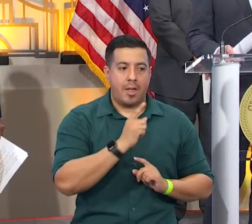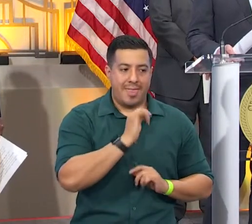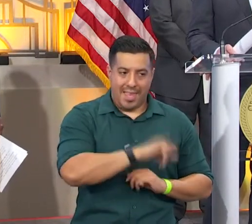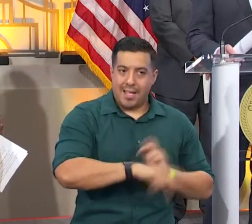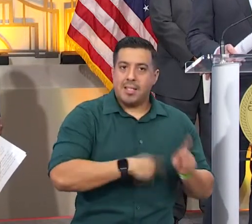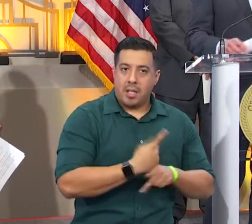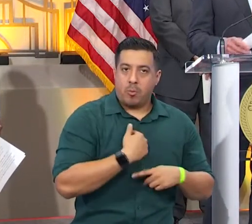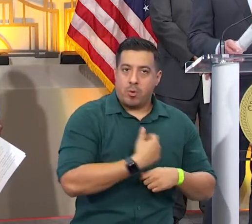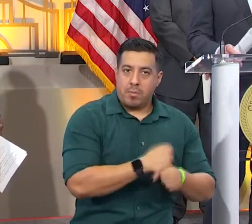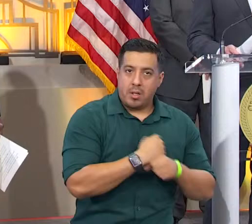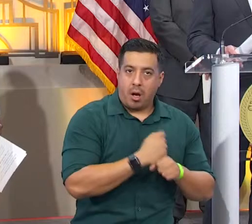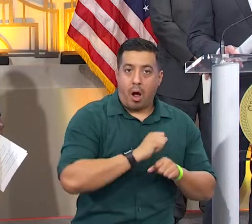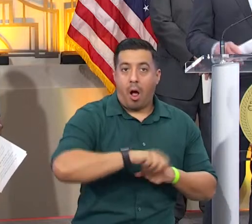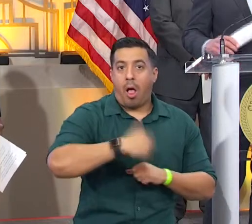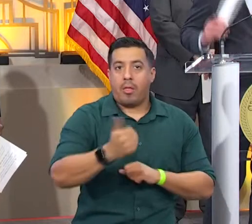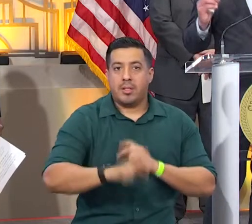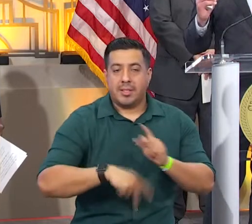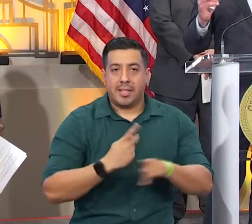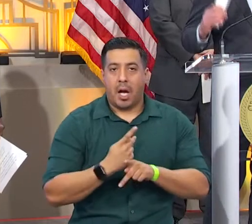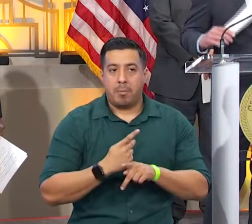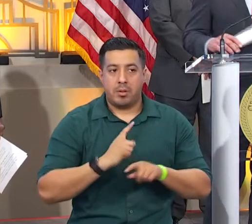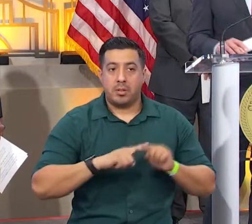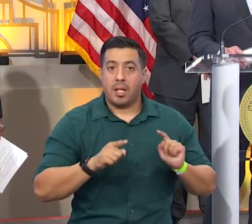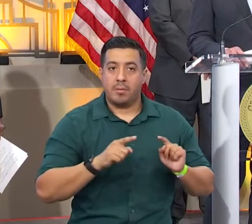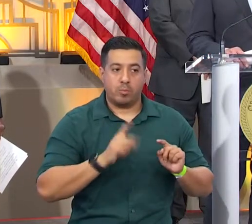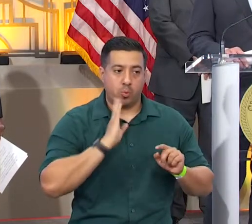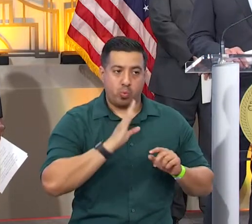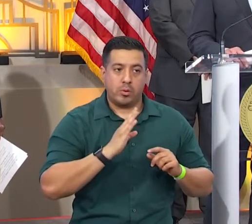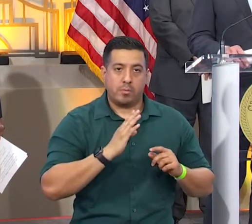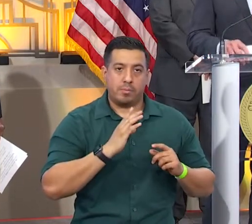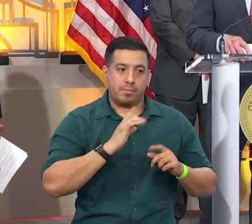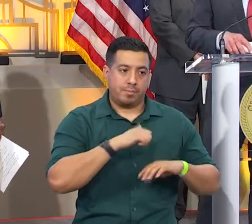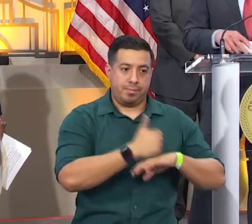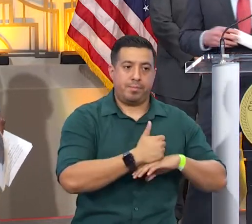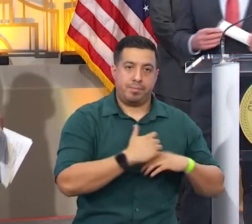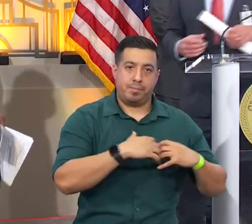type of other types of launches that we're going to have here.